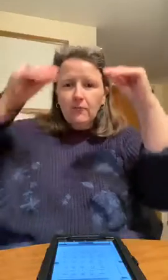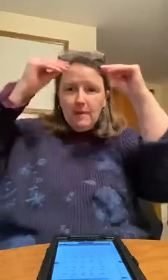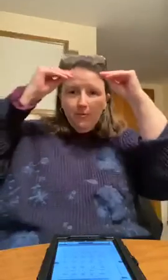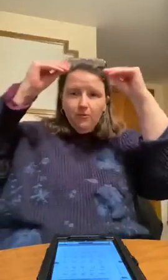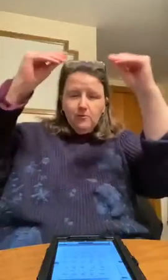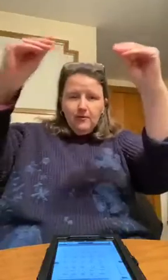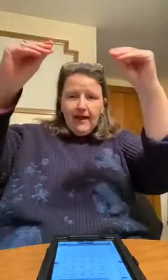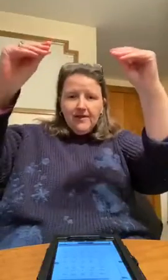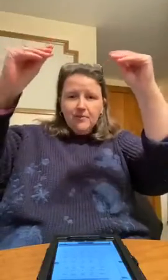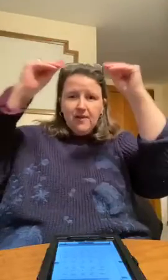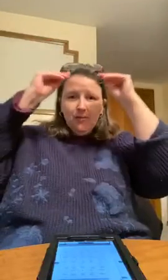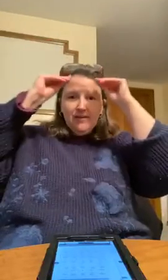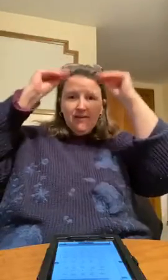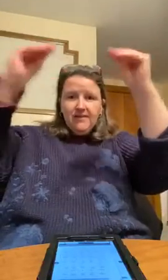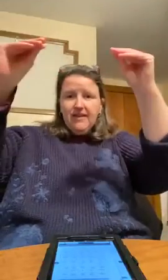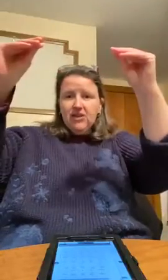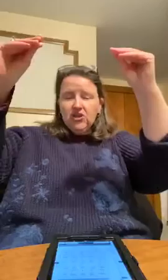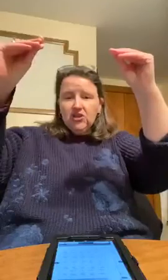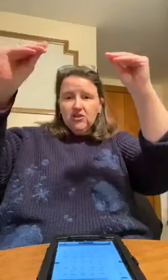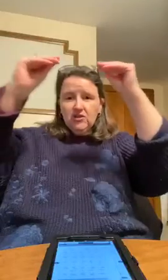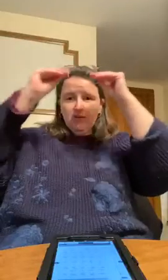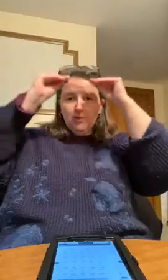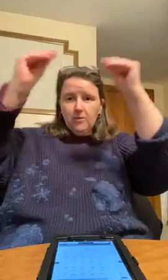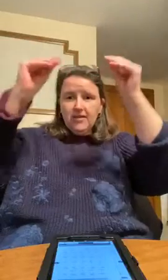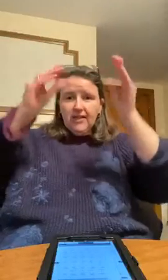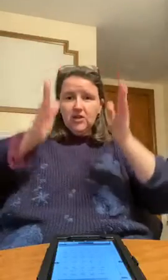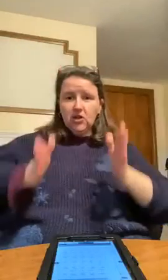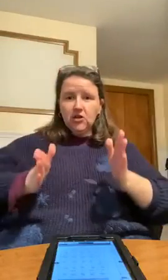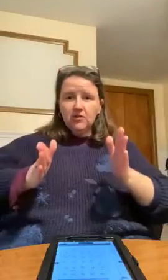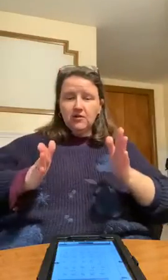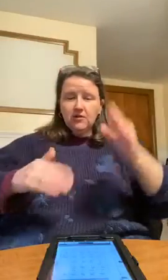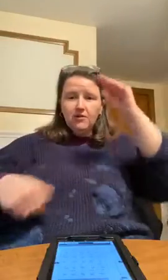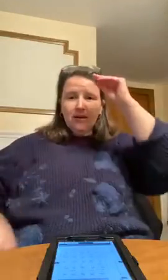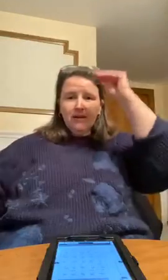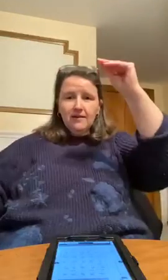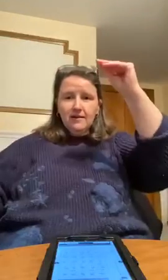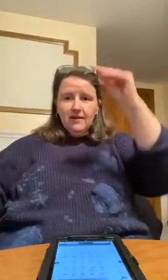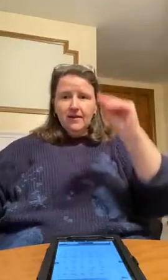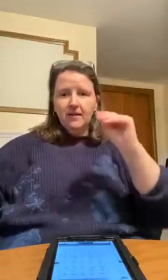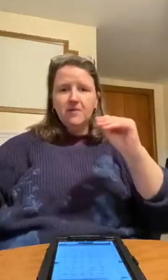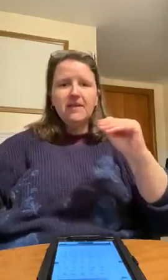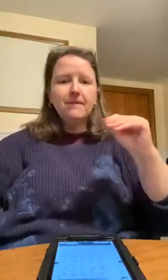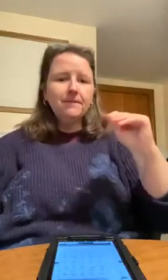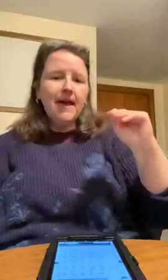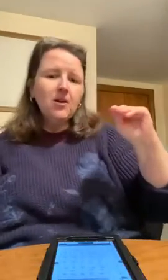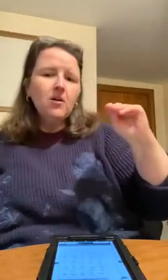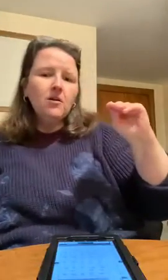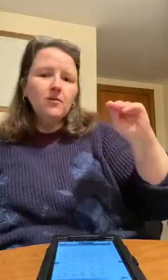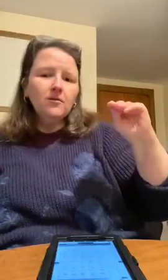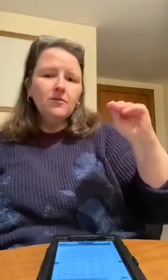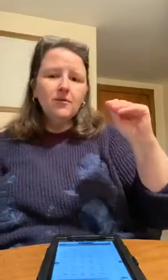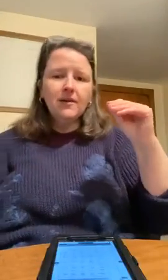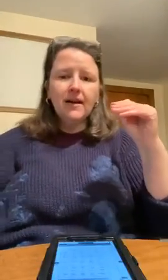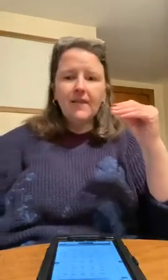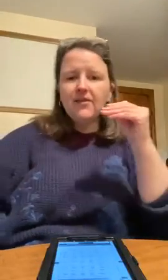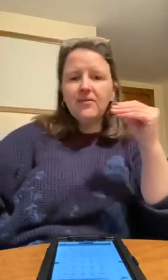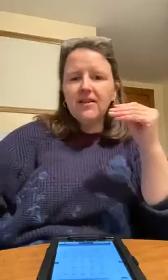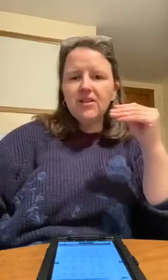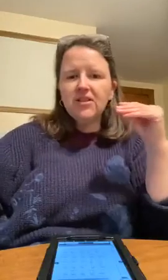remember last week we did teach or teacher, okay? There's that flat O, okay? That's really just the shape